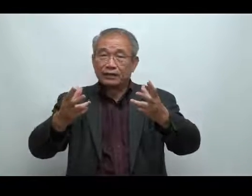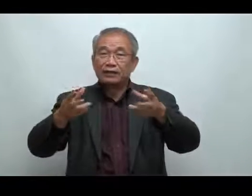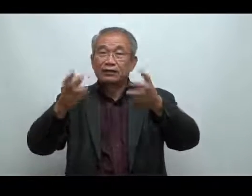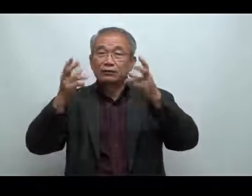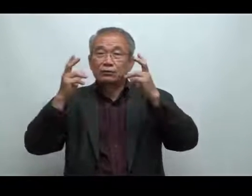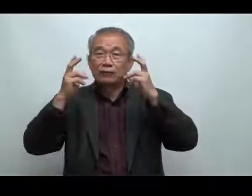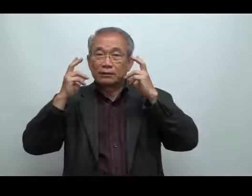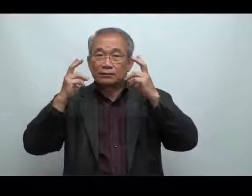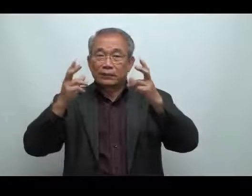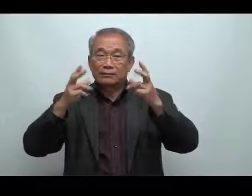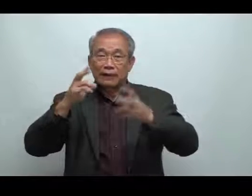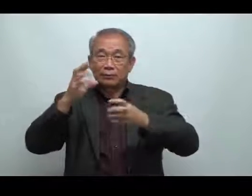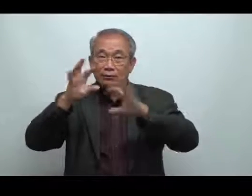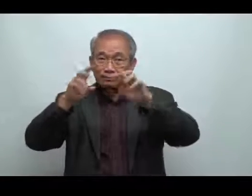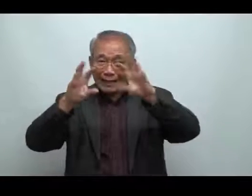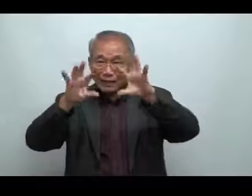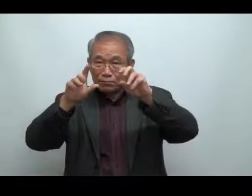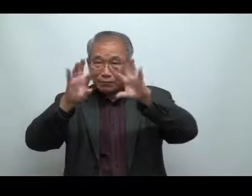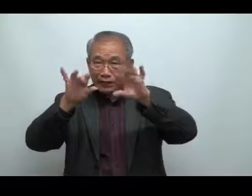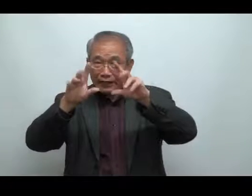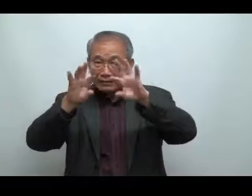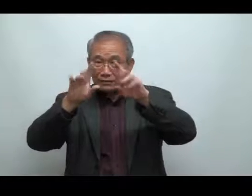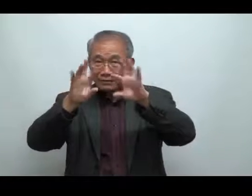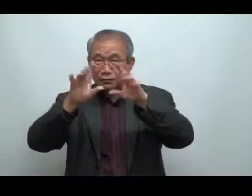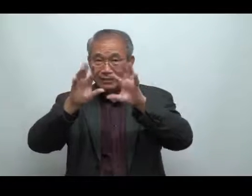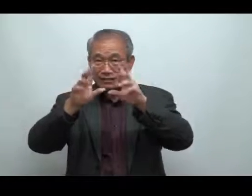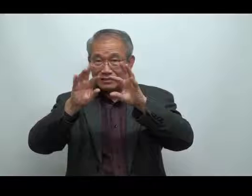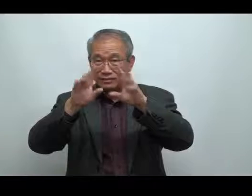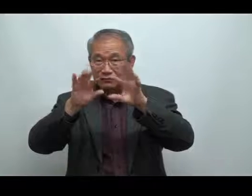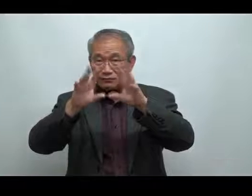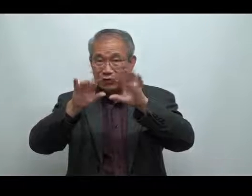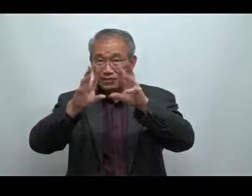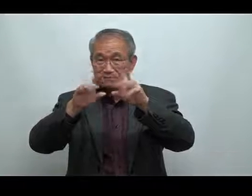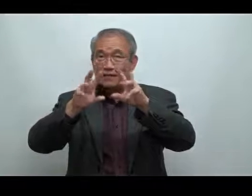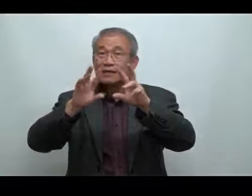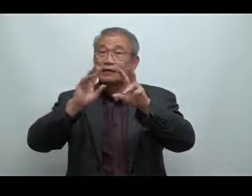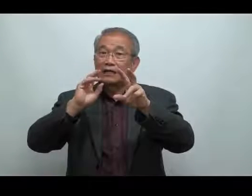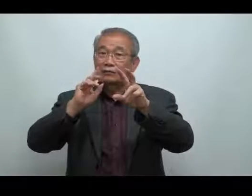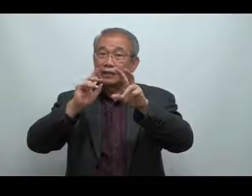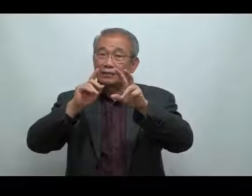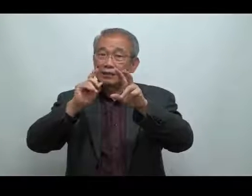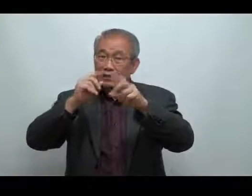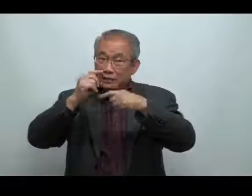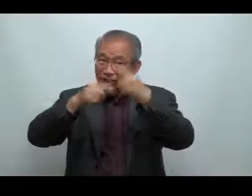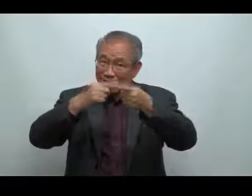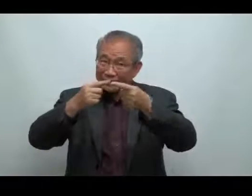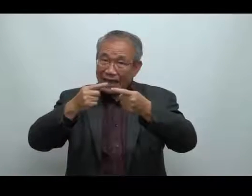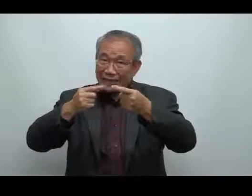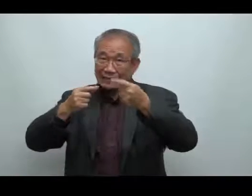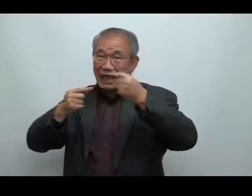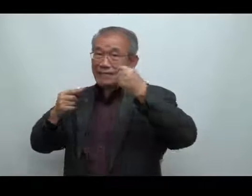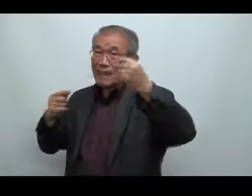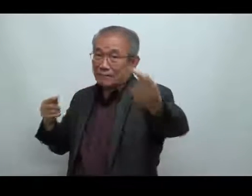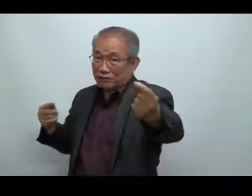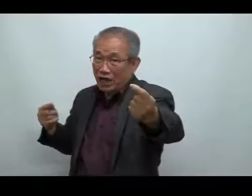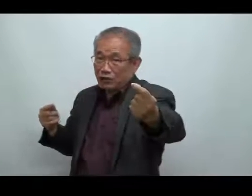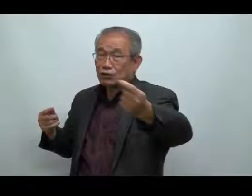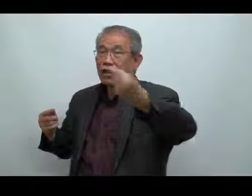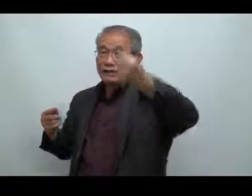area, you will then be able to manipulate the resonance of your voice. Then you can effect a dynamic change,